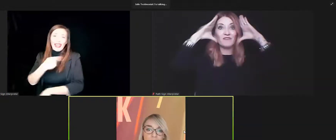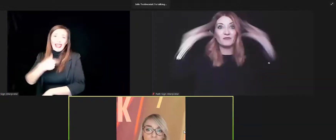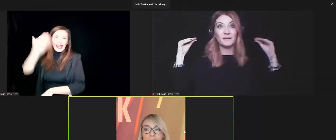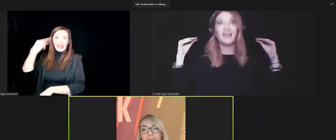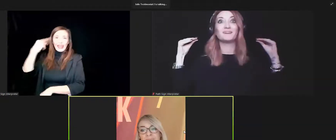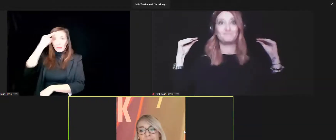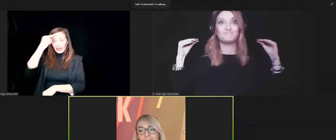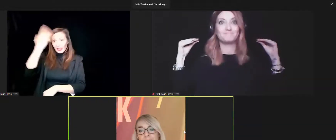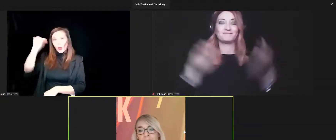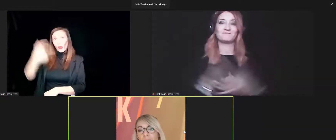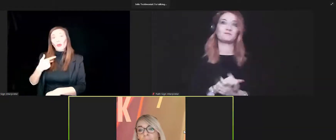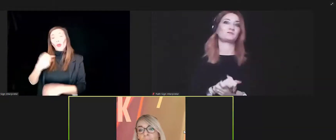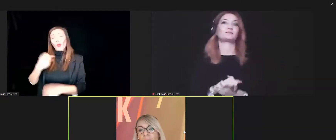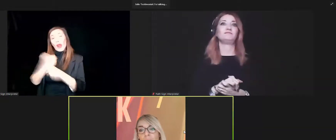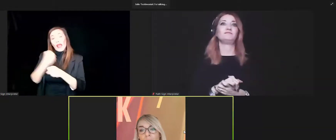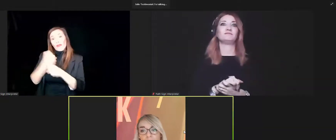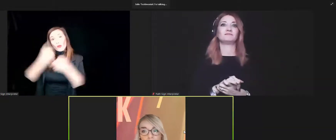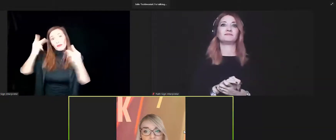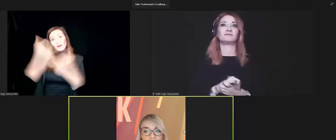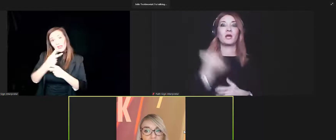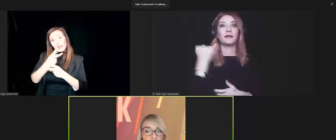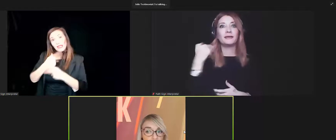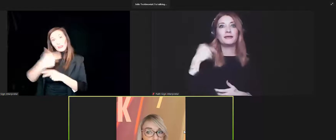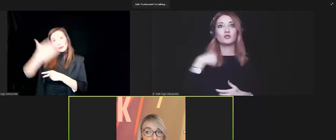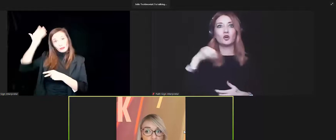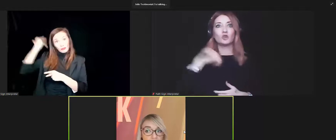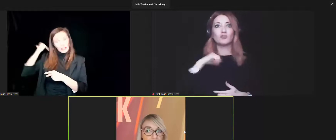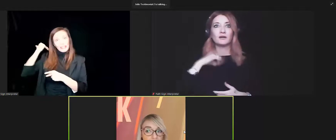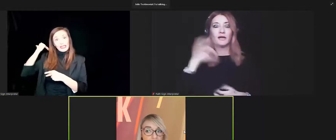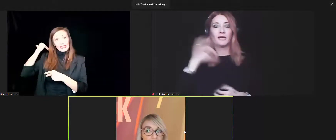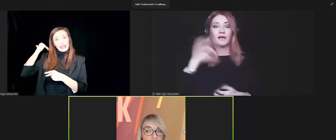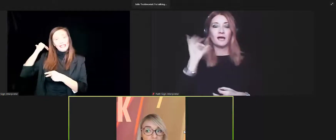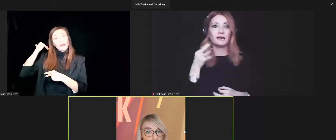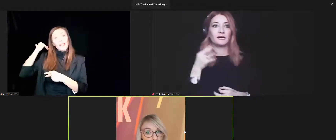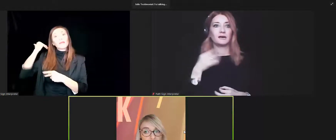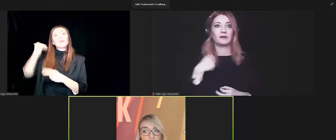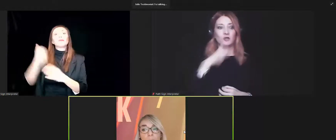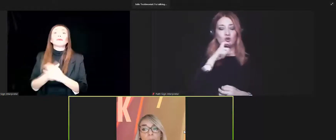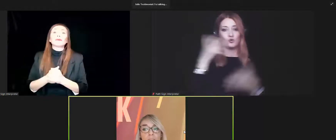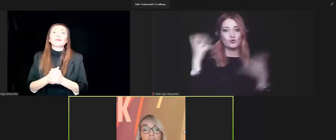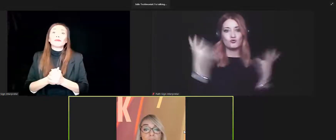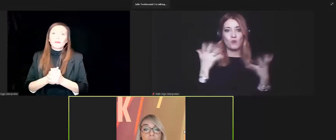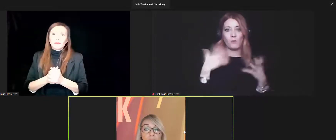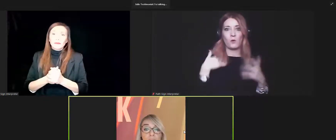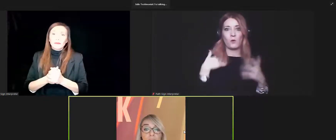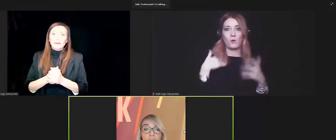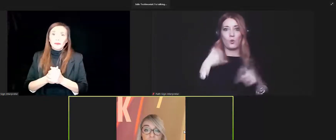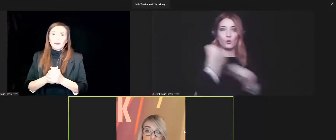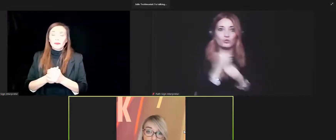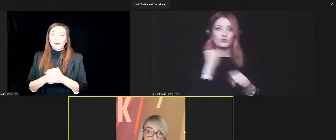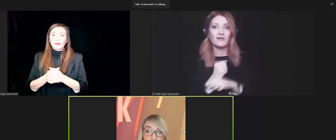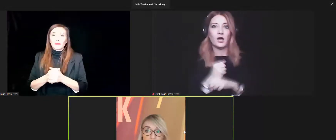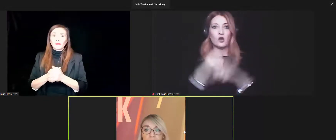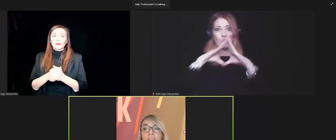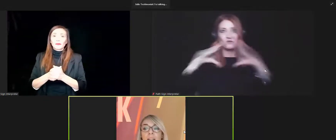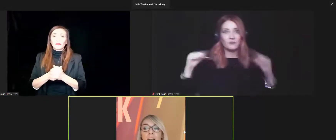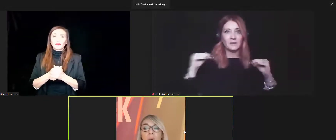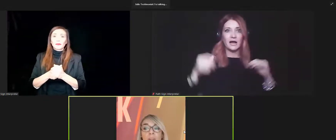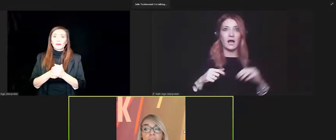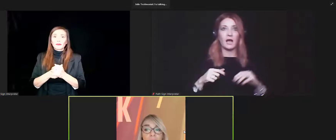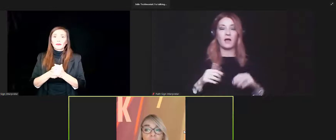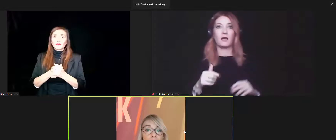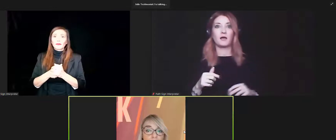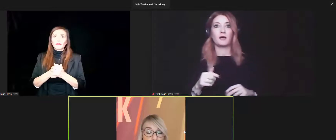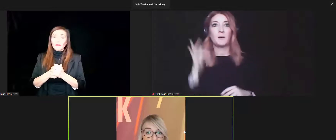work. How to be successful businesswoman with a large family life,